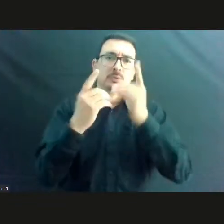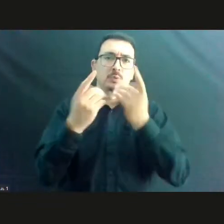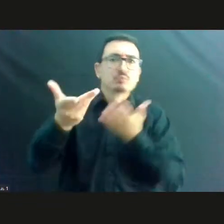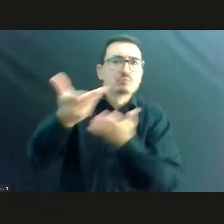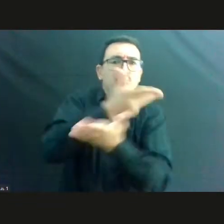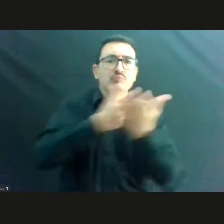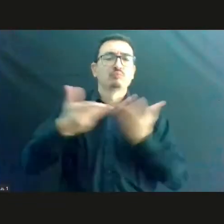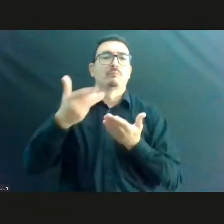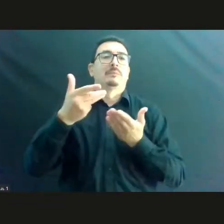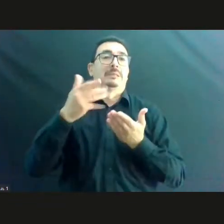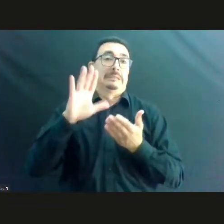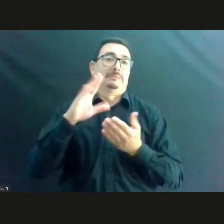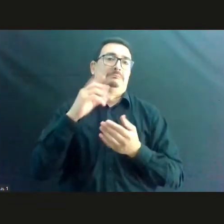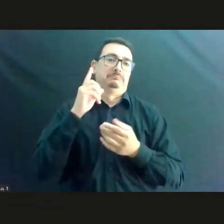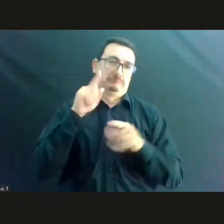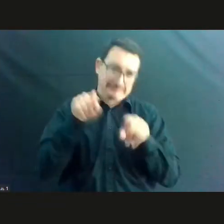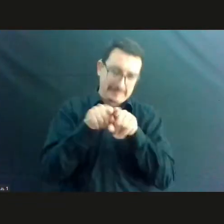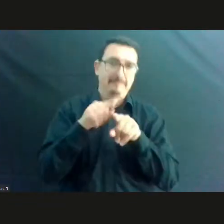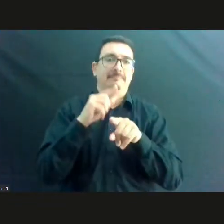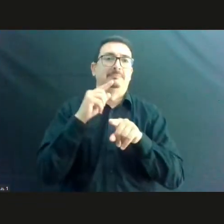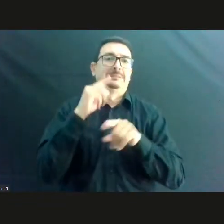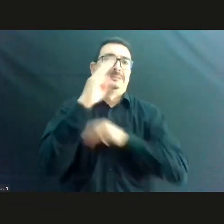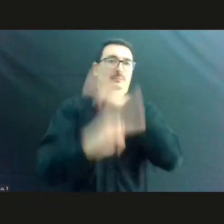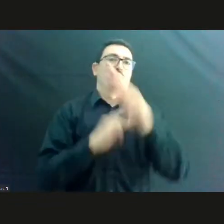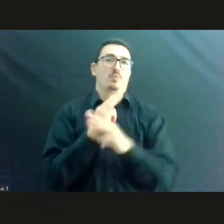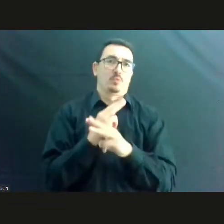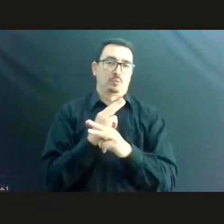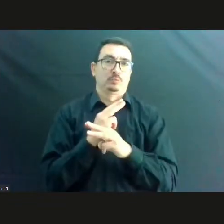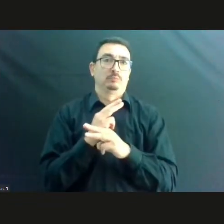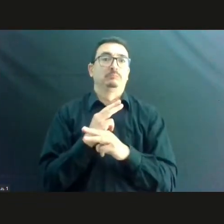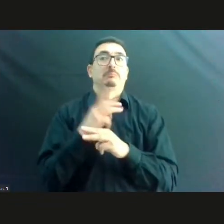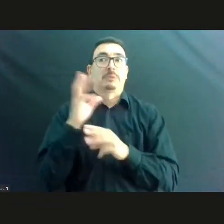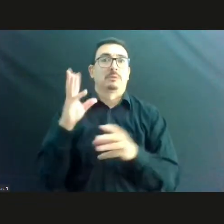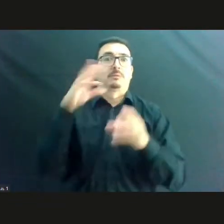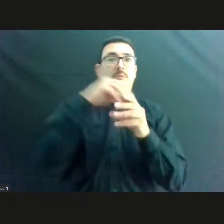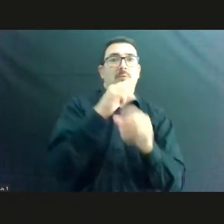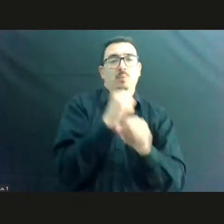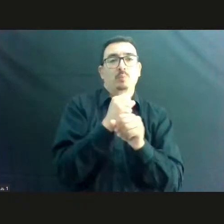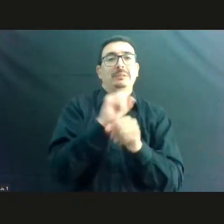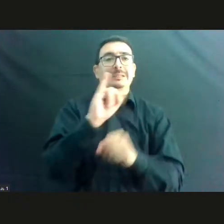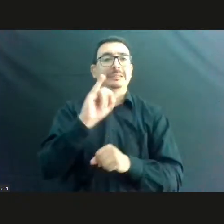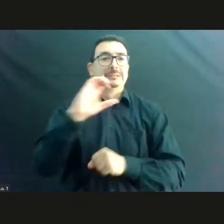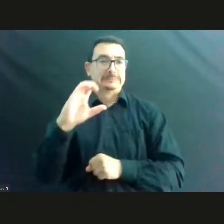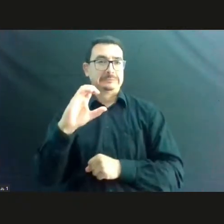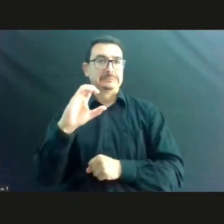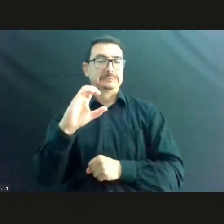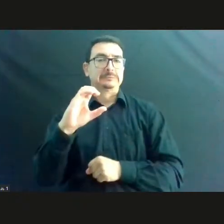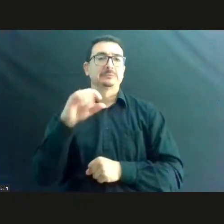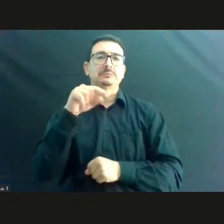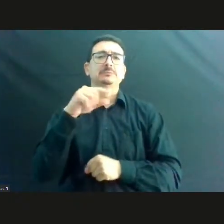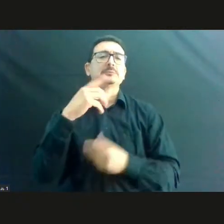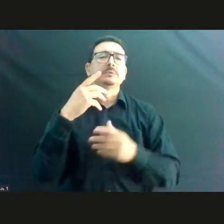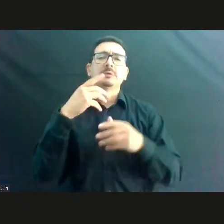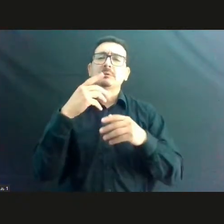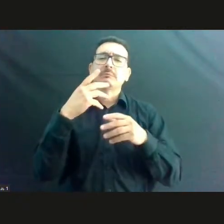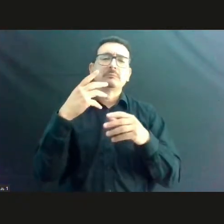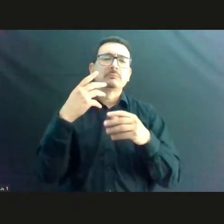de Aprendizaje, where he was in charge of technical and vocational education in the